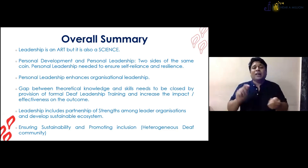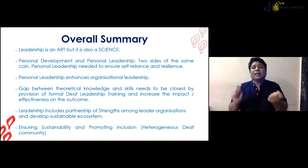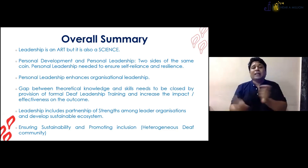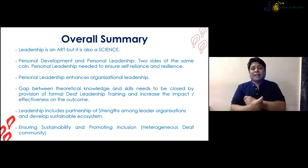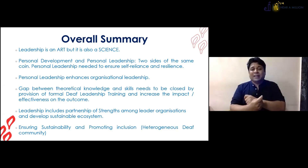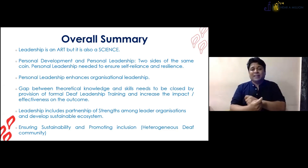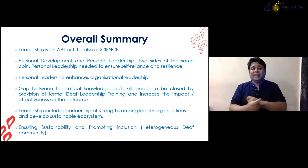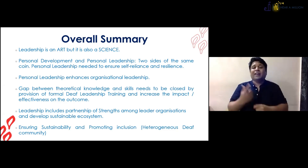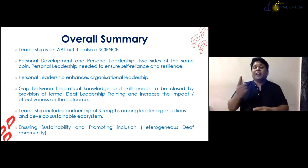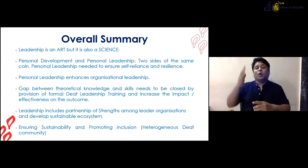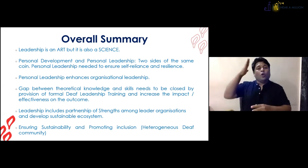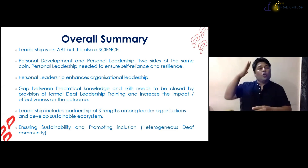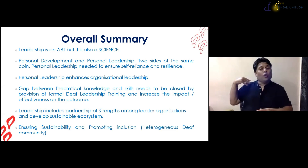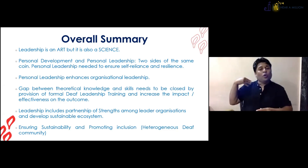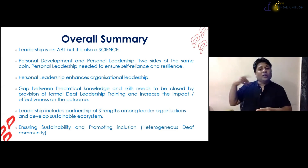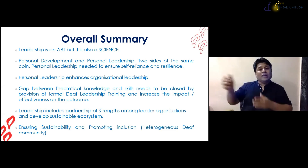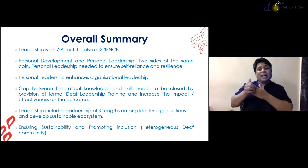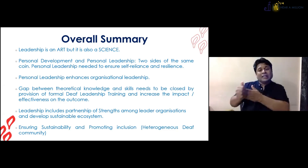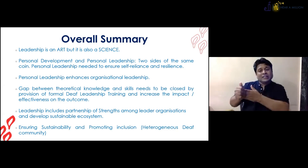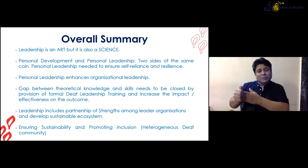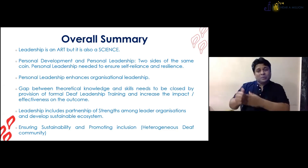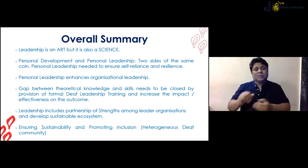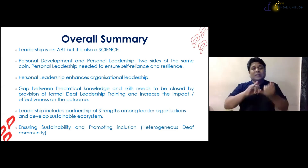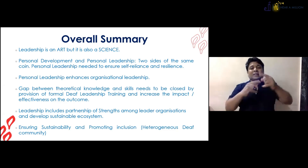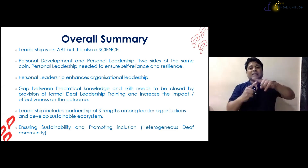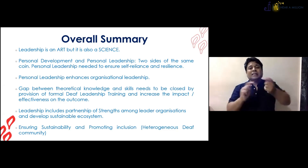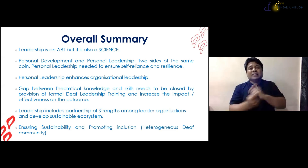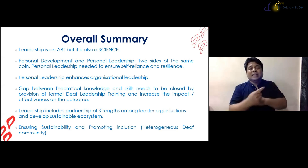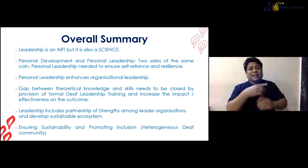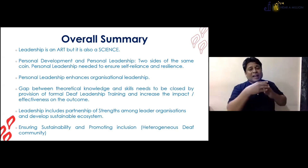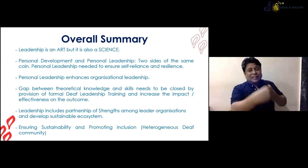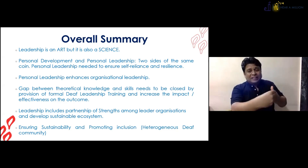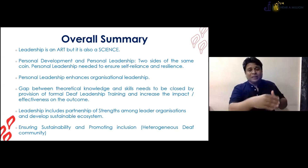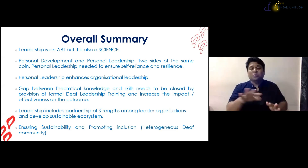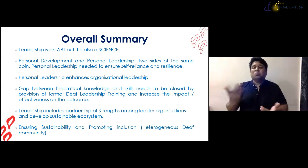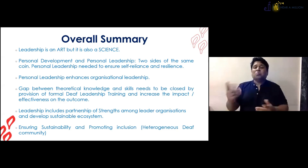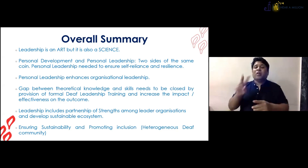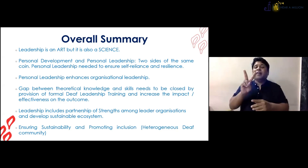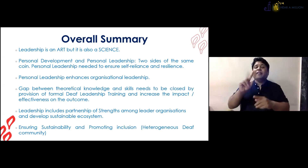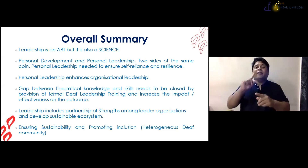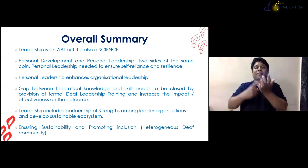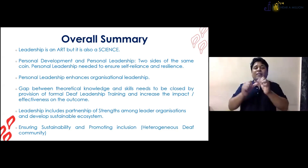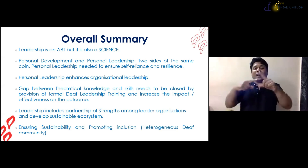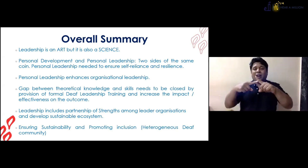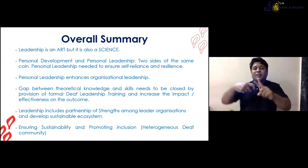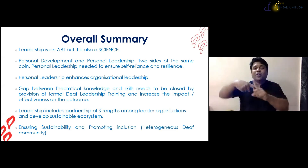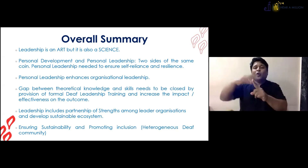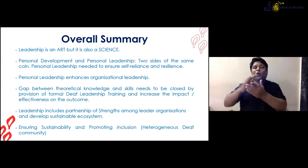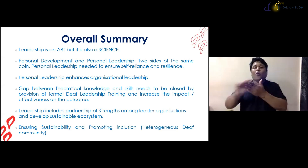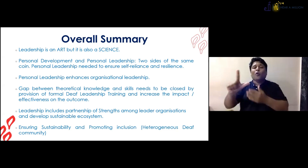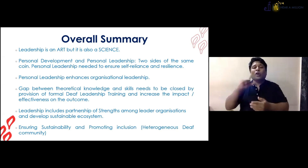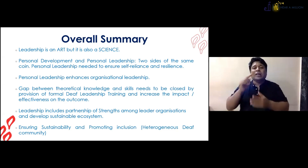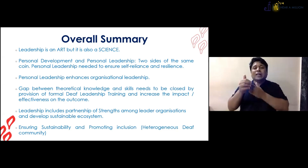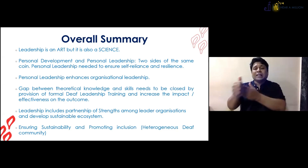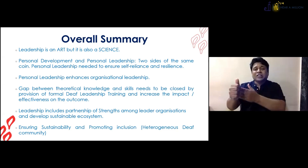Like I explained, gave you the example of cricket, Dhoni's leadership, Sachin's leadership,